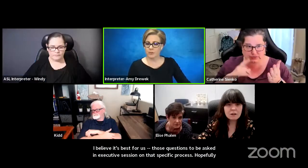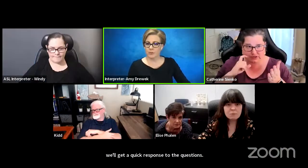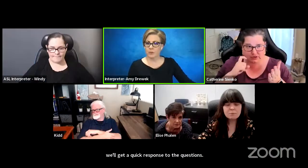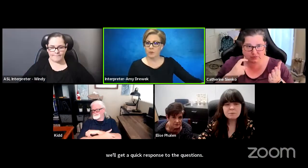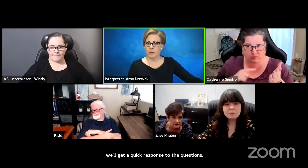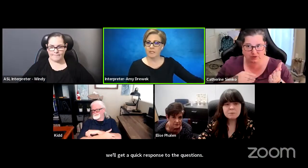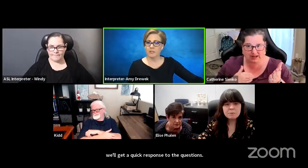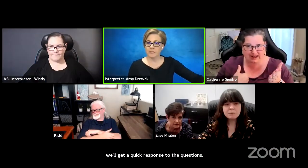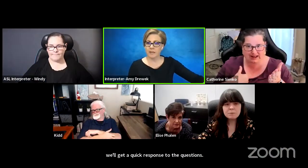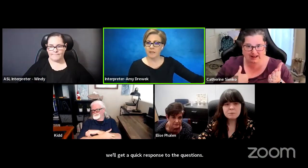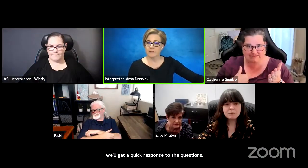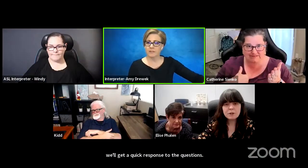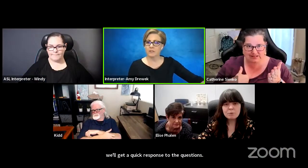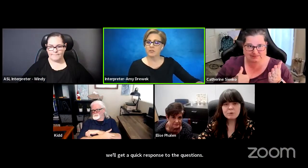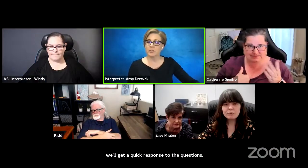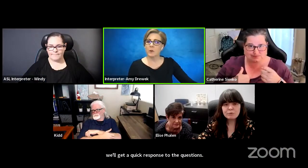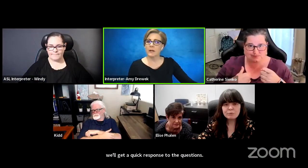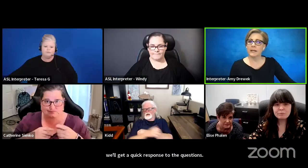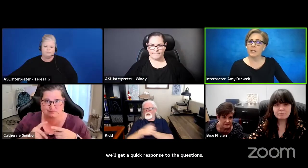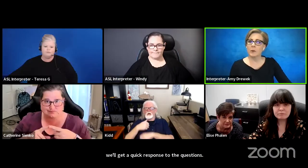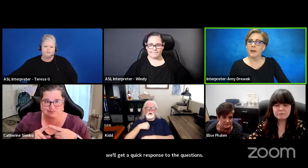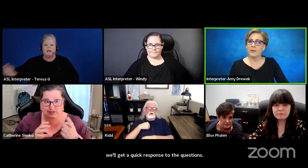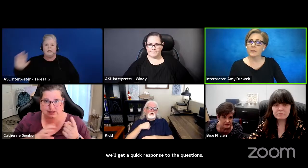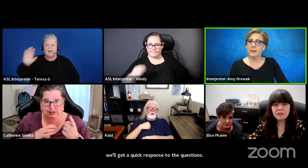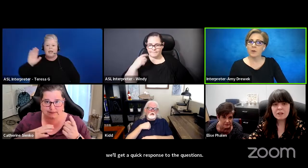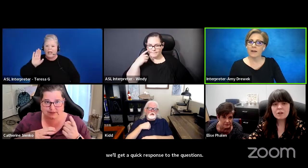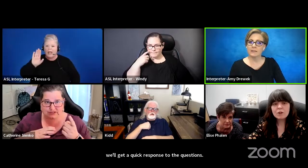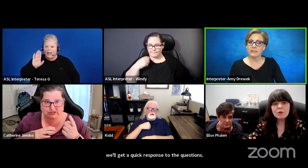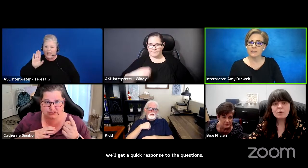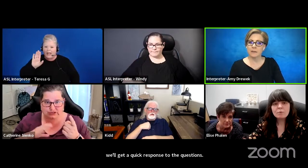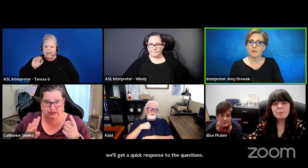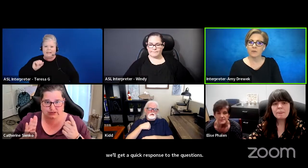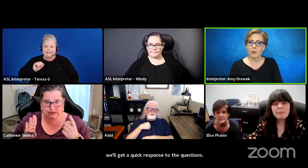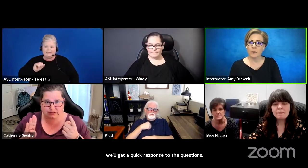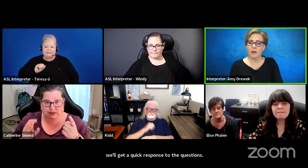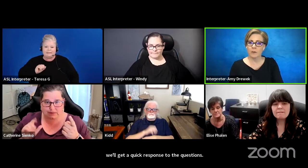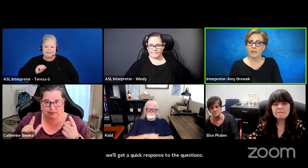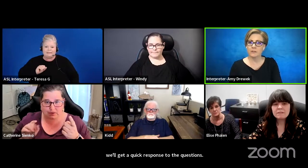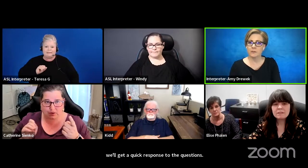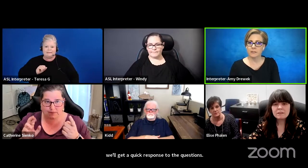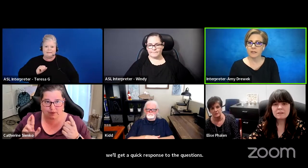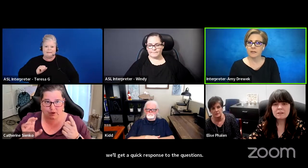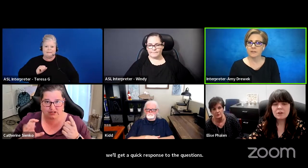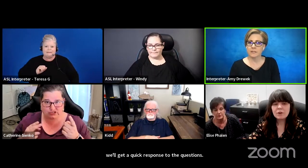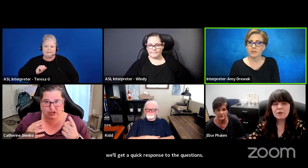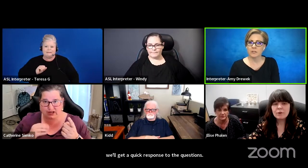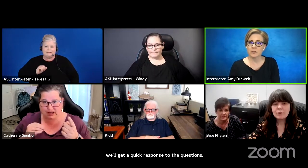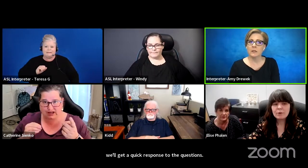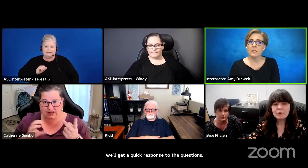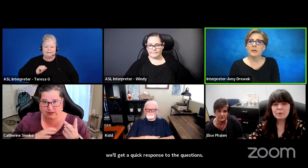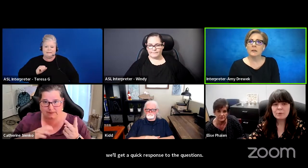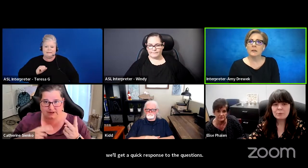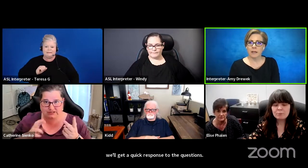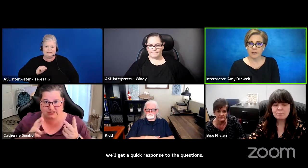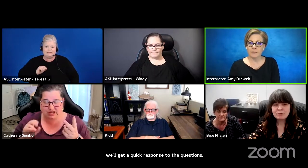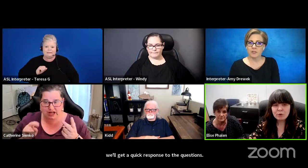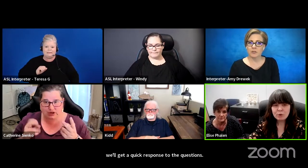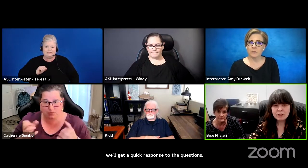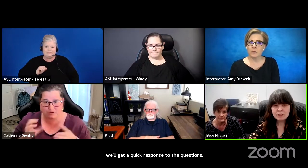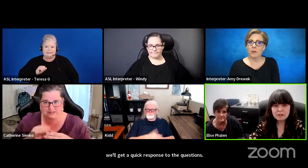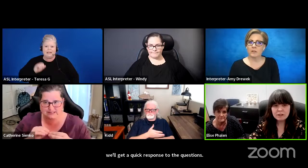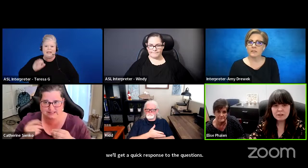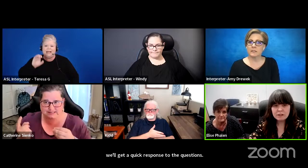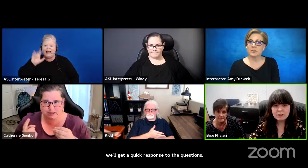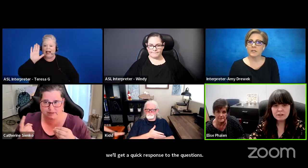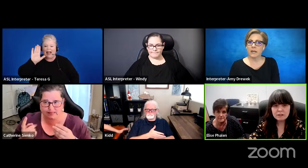to go into executive session. Do you want to hear what other people have to say before we go into executive session?